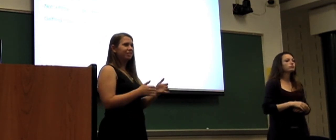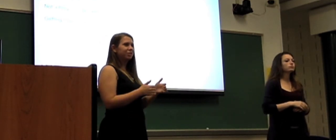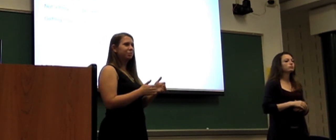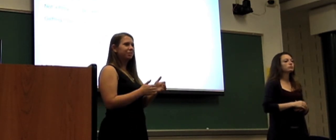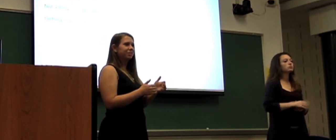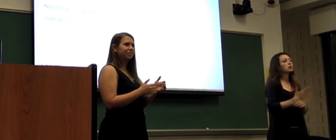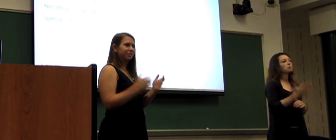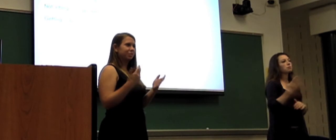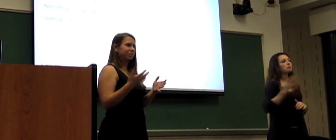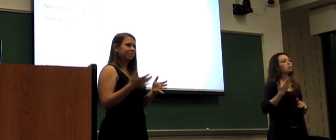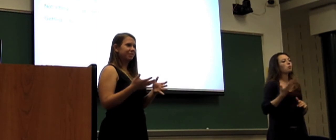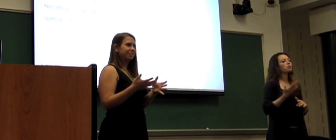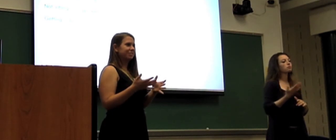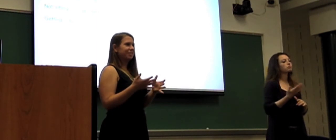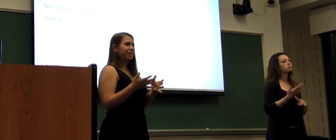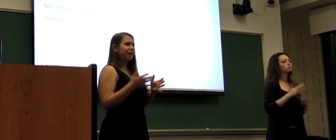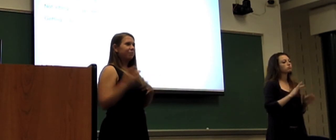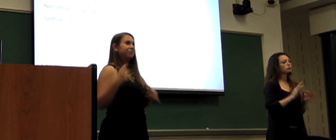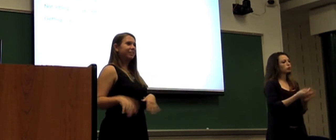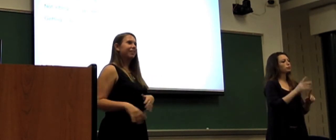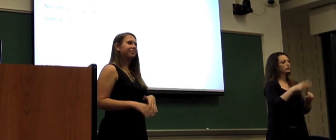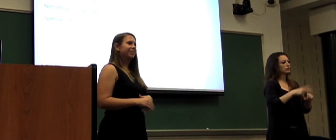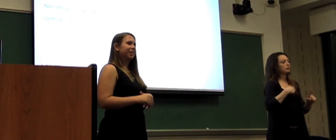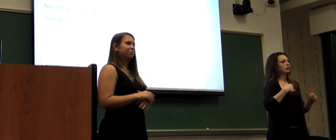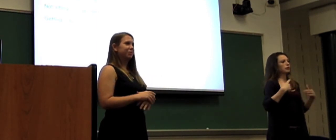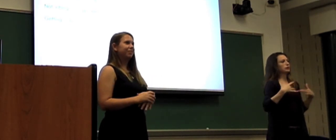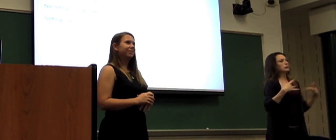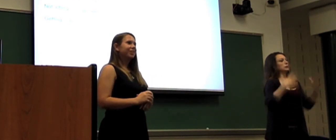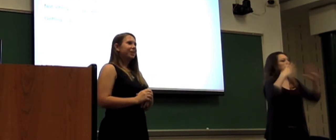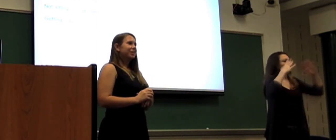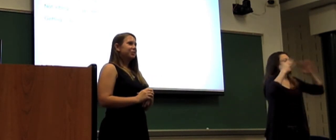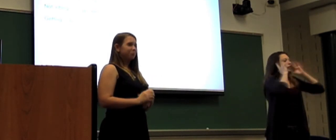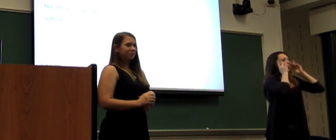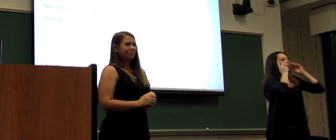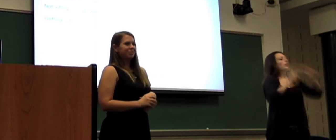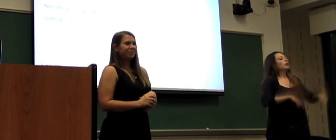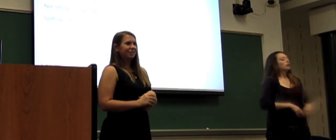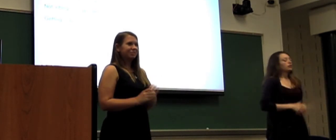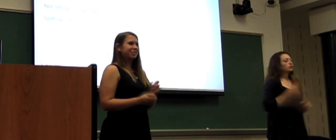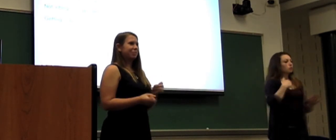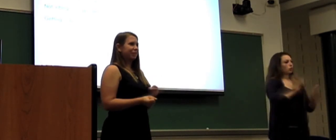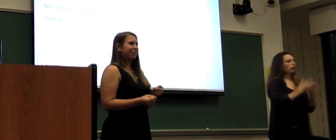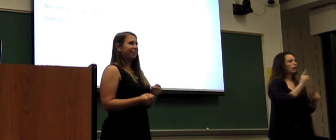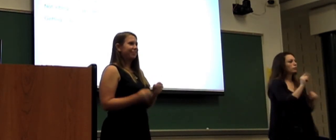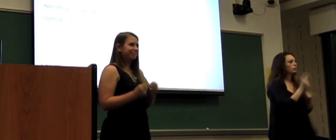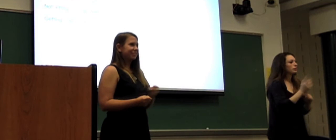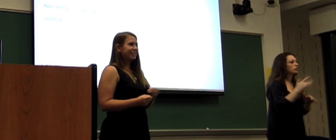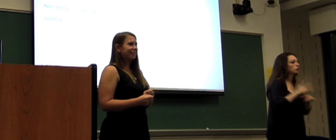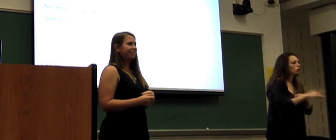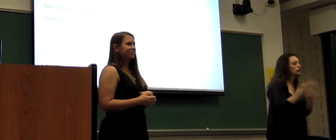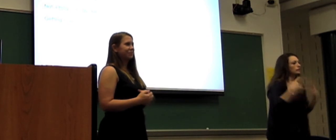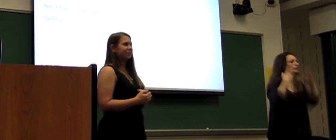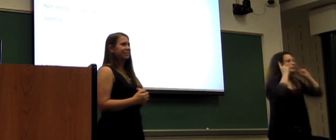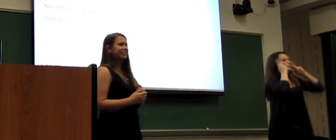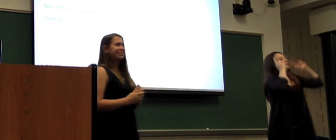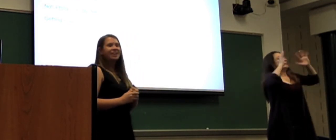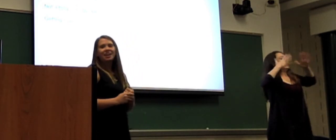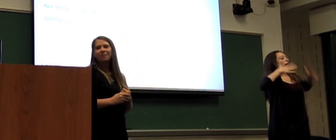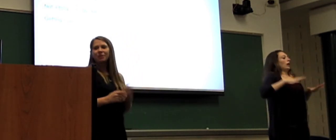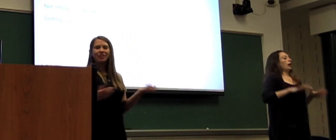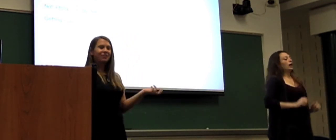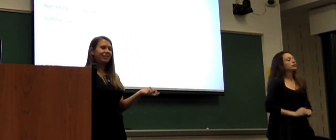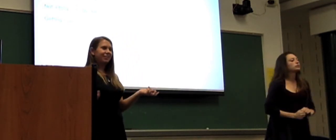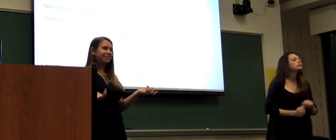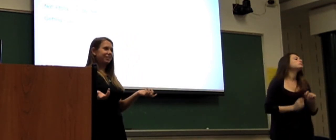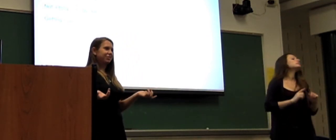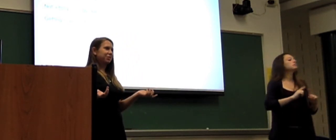before interpreting assignments, I would freak out. And I'd be there 20 minutes early, and I'd just sit in my car and freak out for 20 minutes.